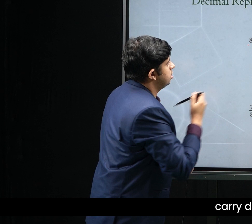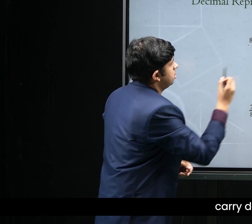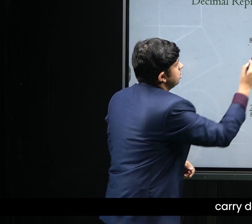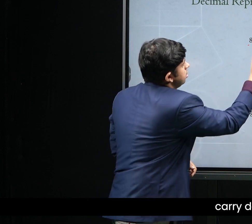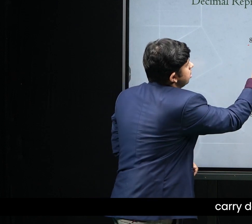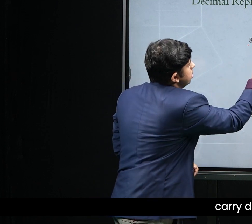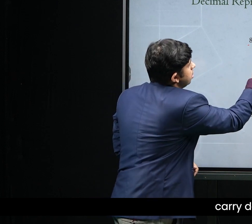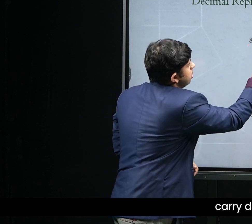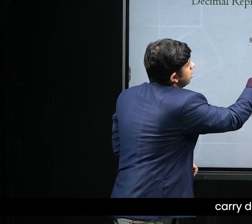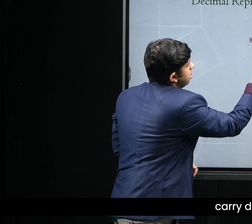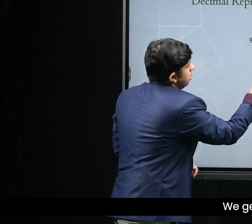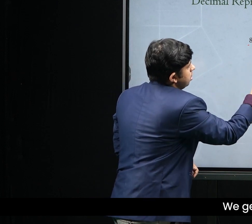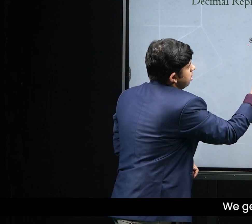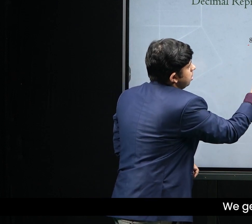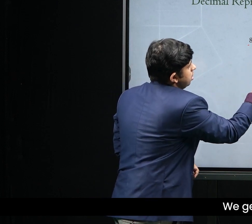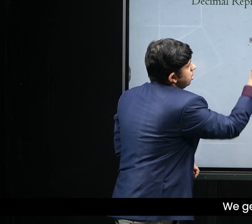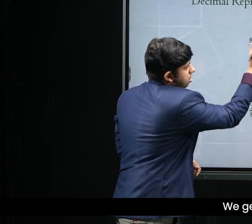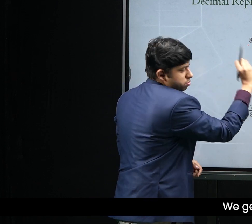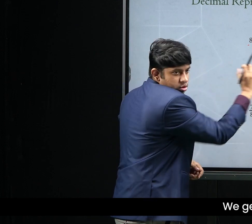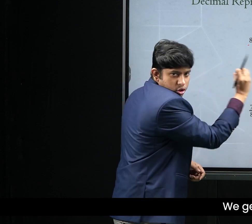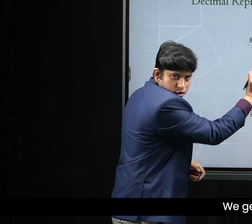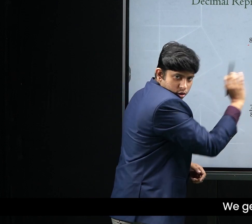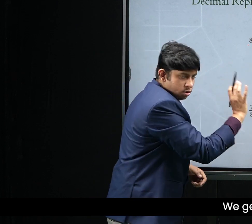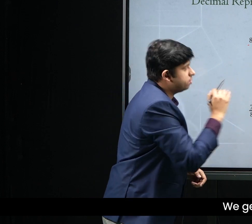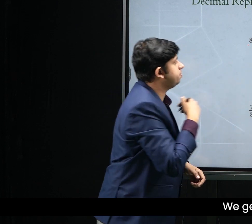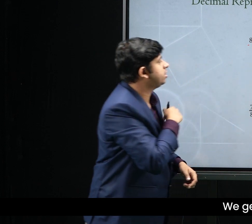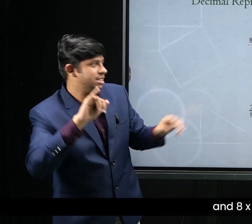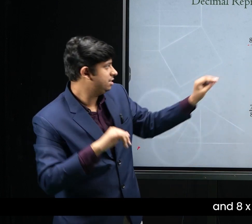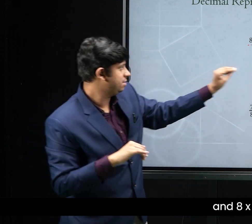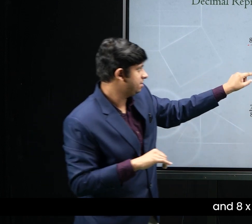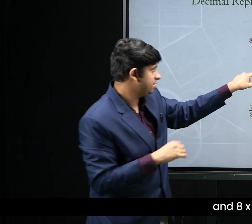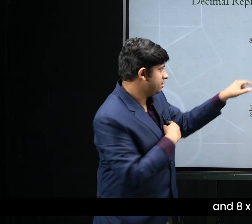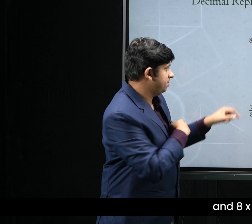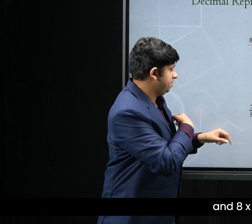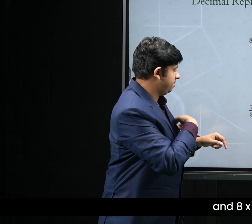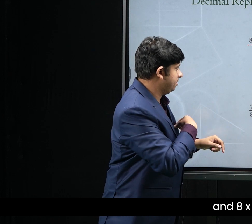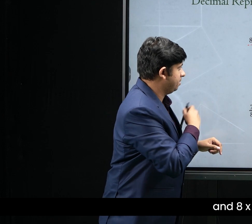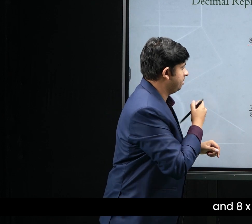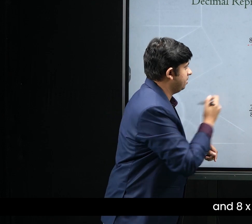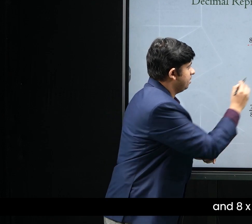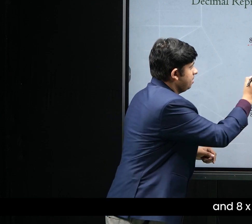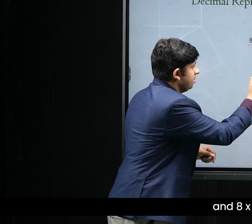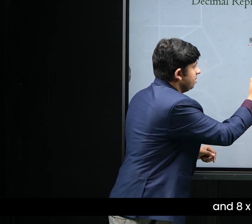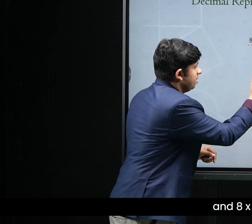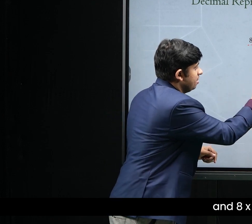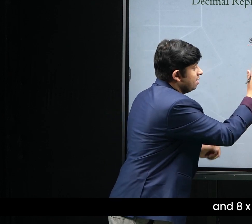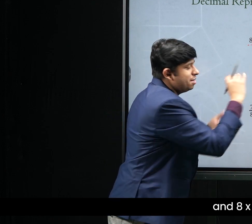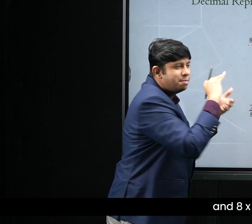Carry down 0, we get 60. And 8 into 7, which is equal to 56.